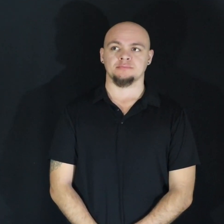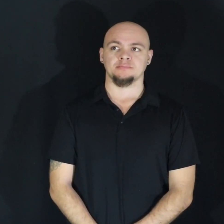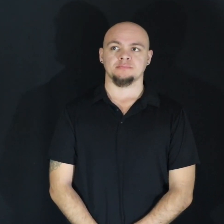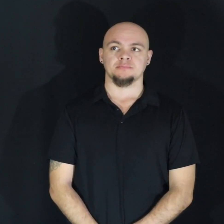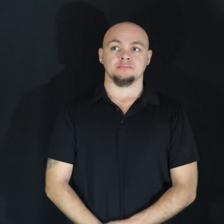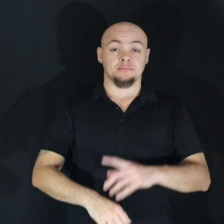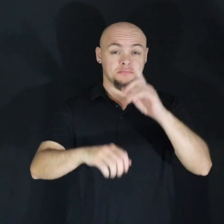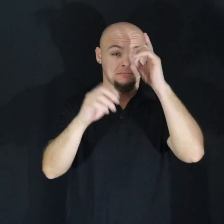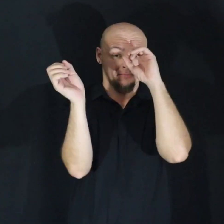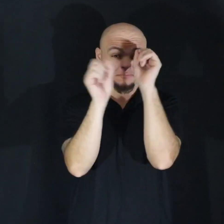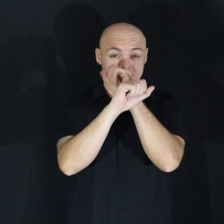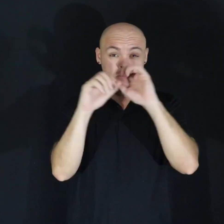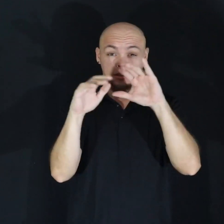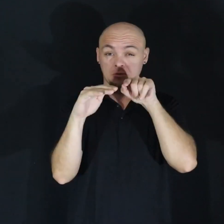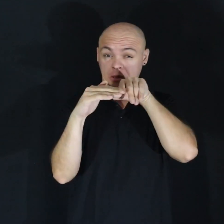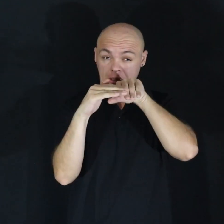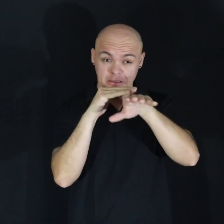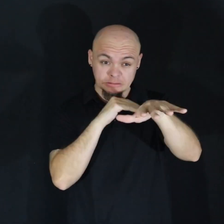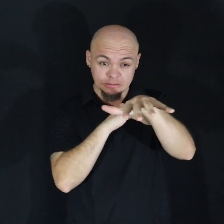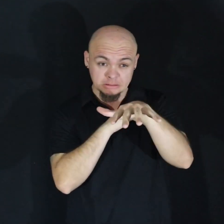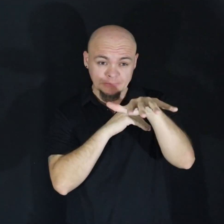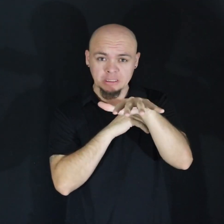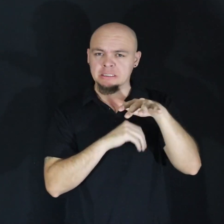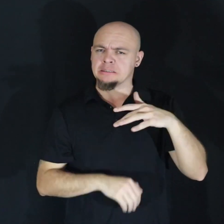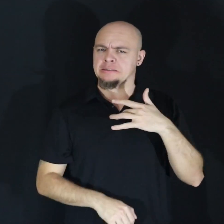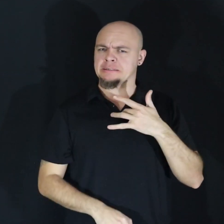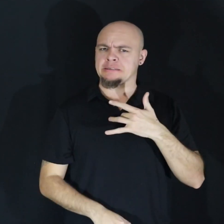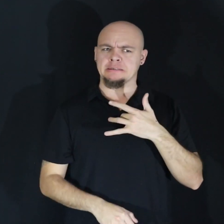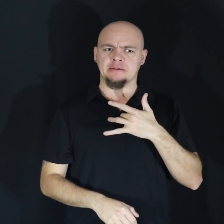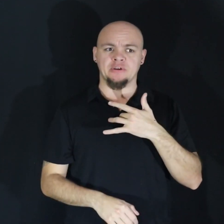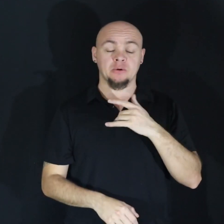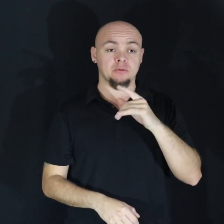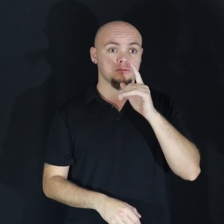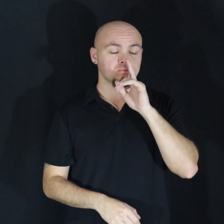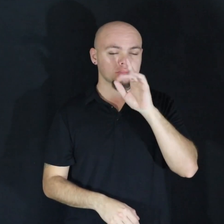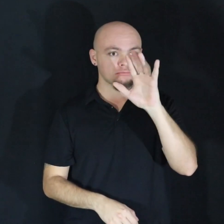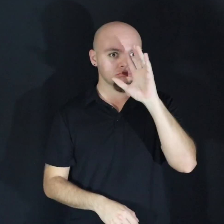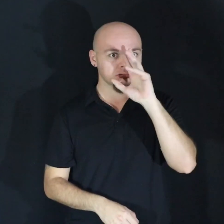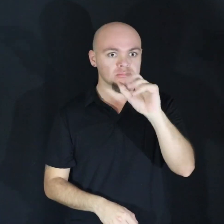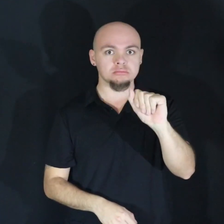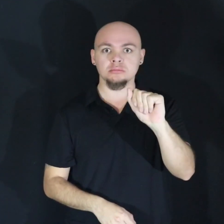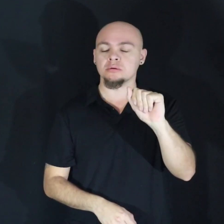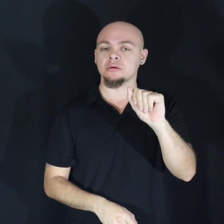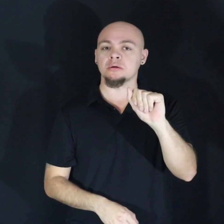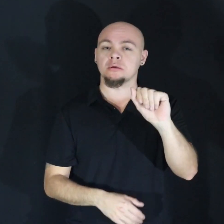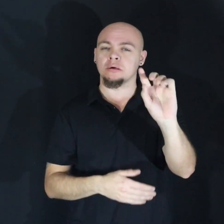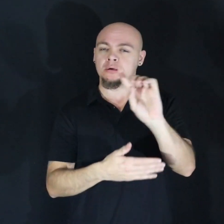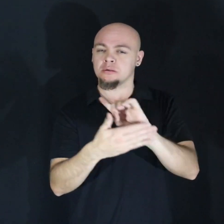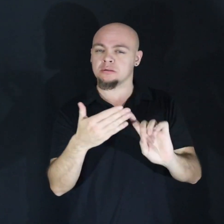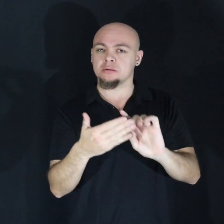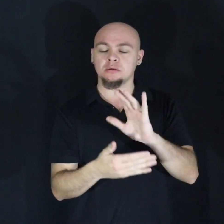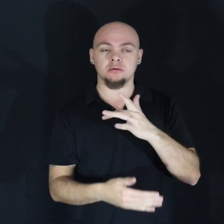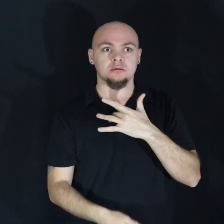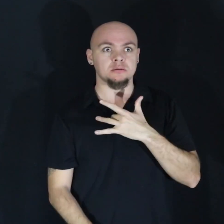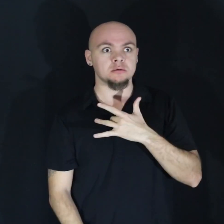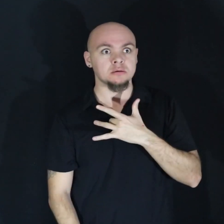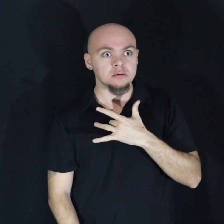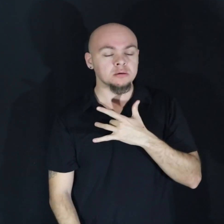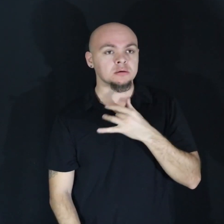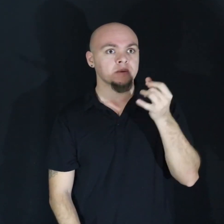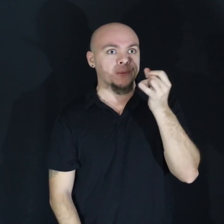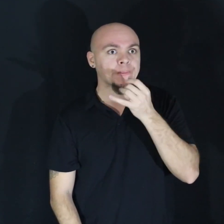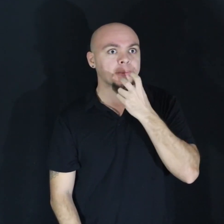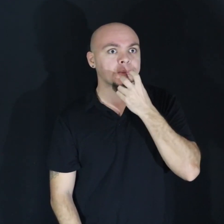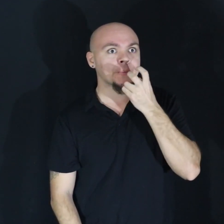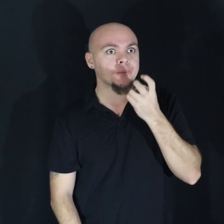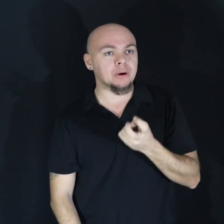Imagine stepping into a space that feels so compelling, a design that takes your breath away,